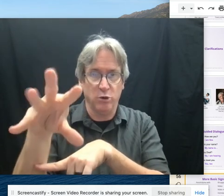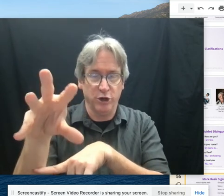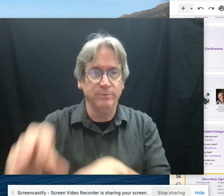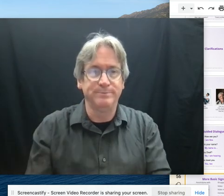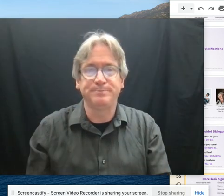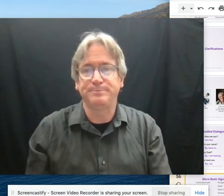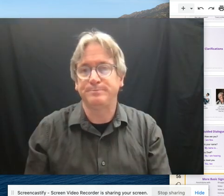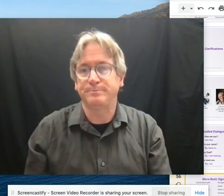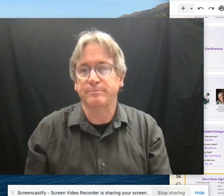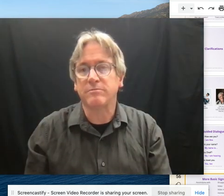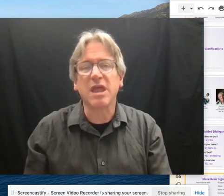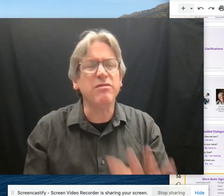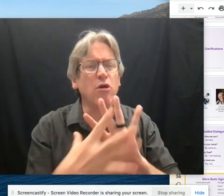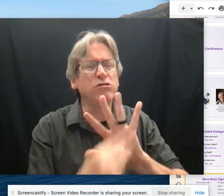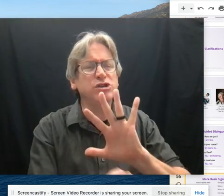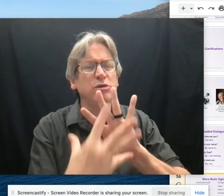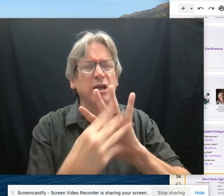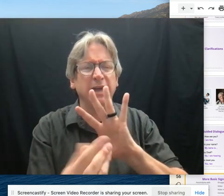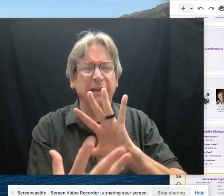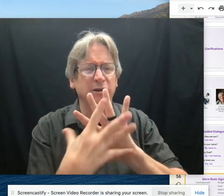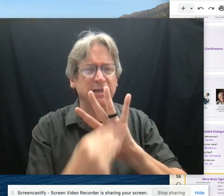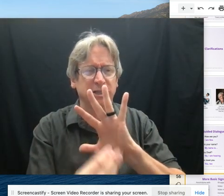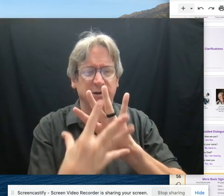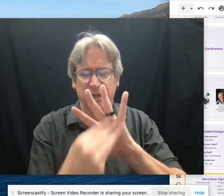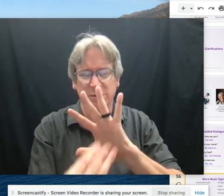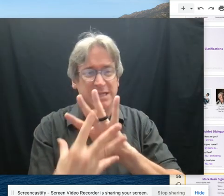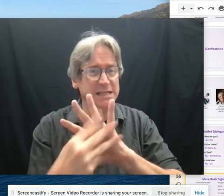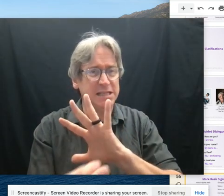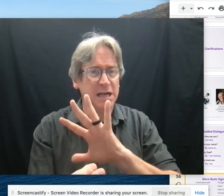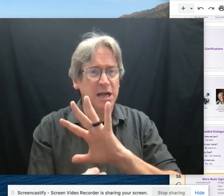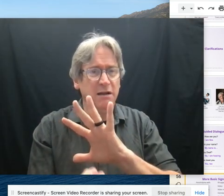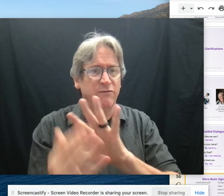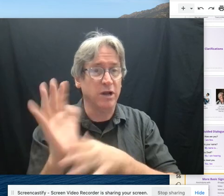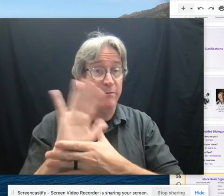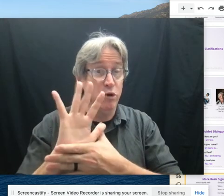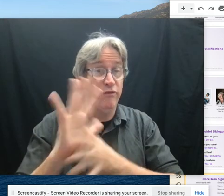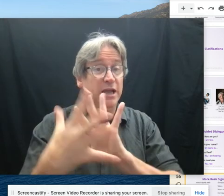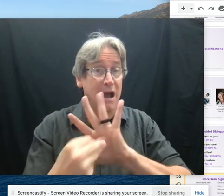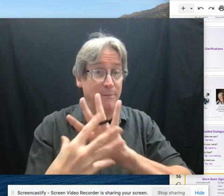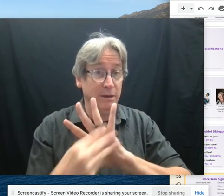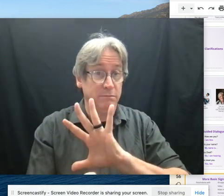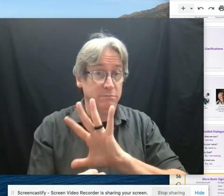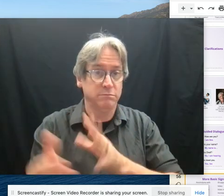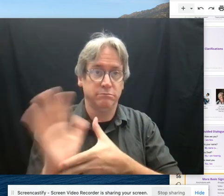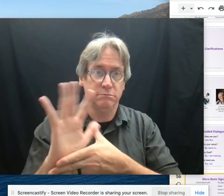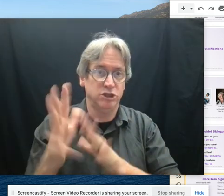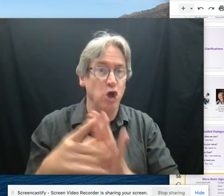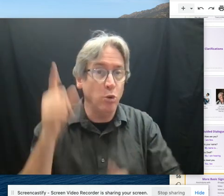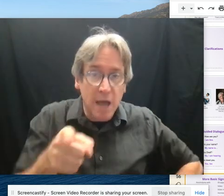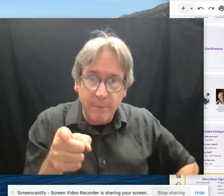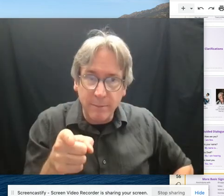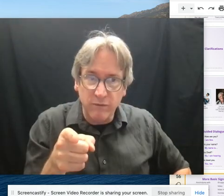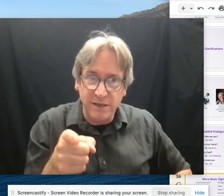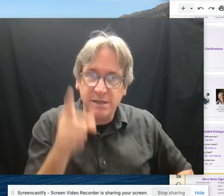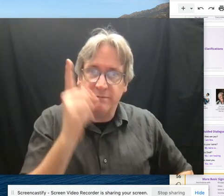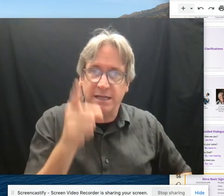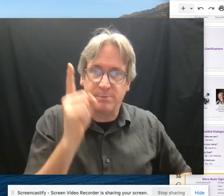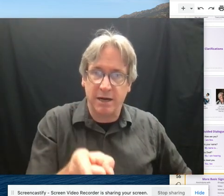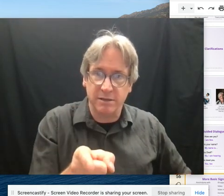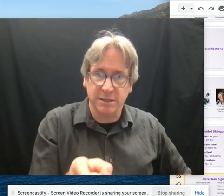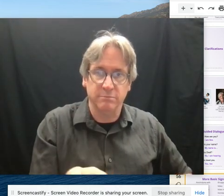myself, record you. They're also, in their dictionary, they use this for like movie copy. Don't copy